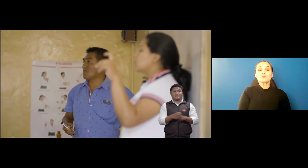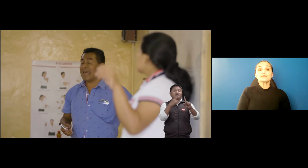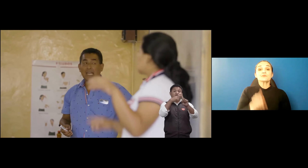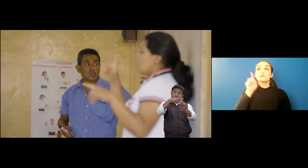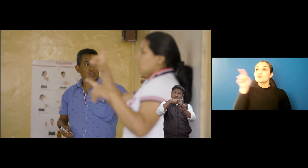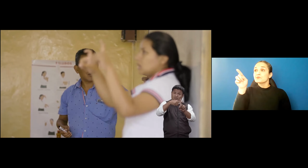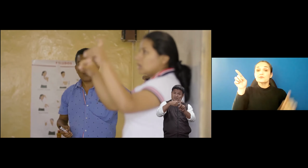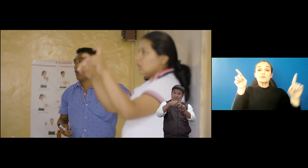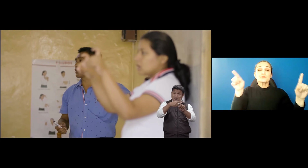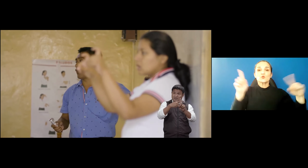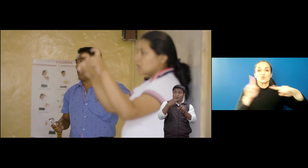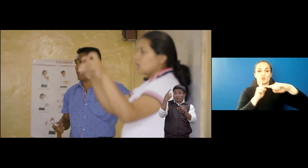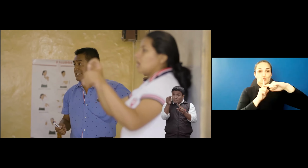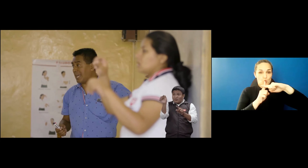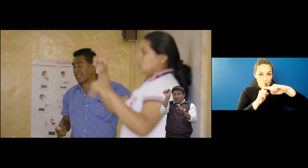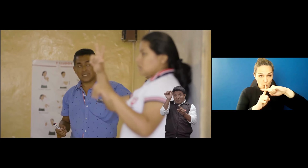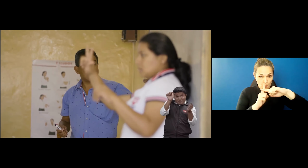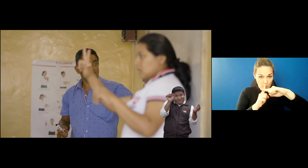So these different